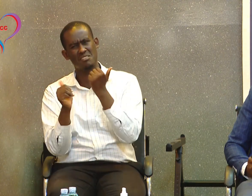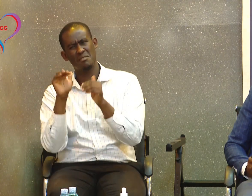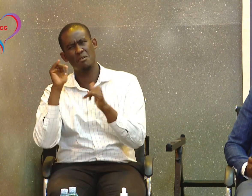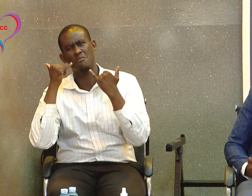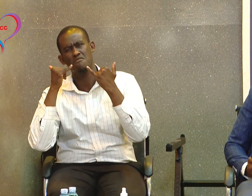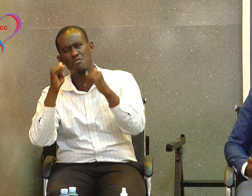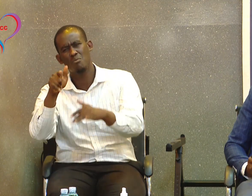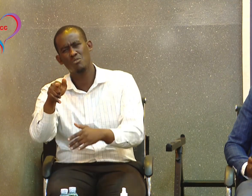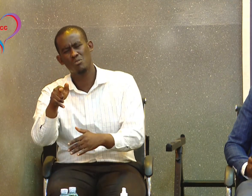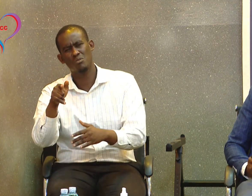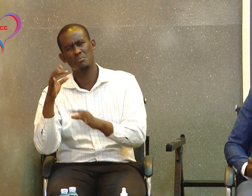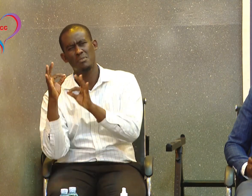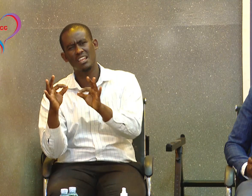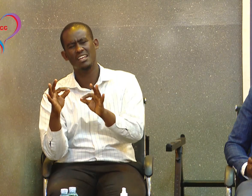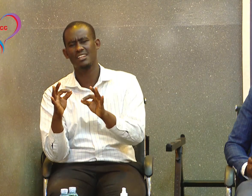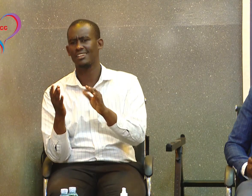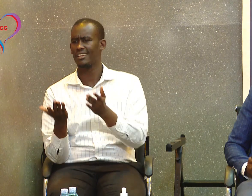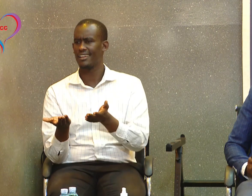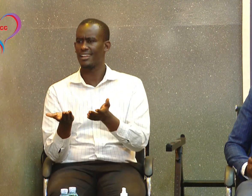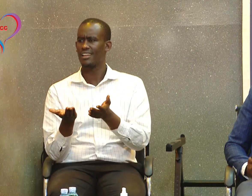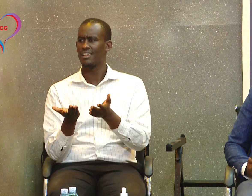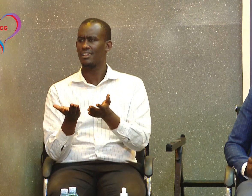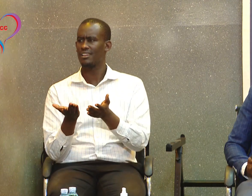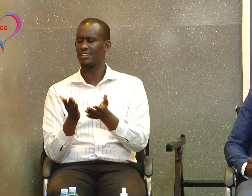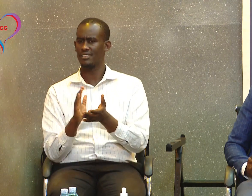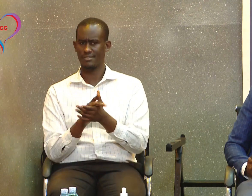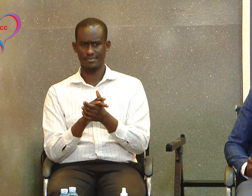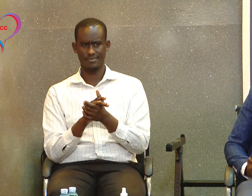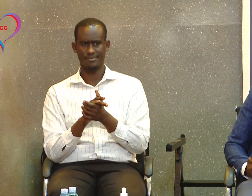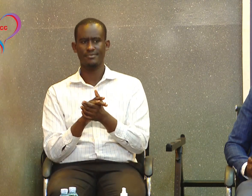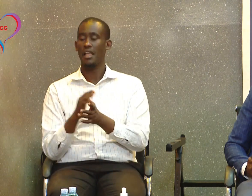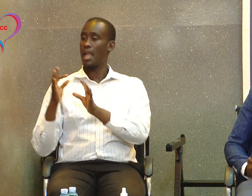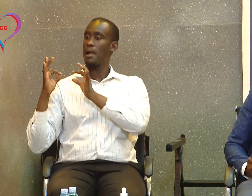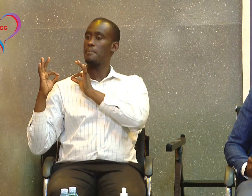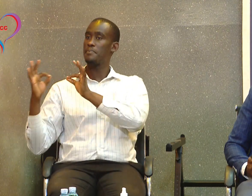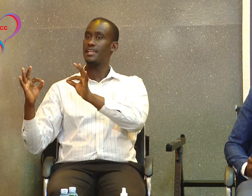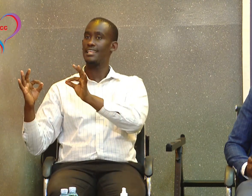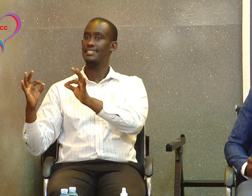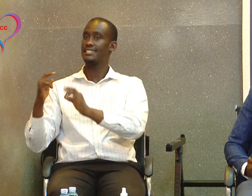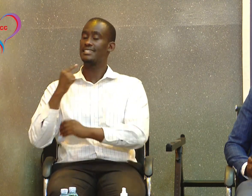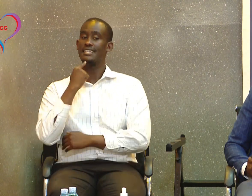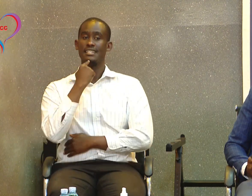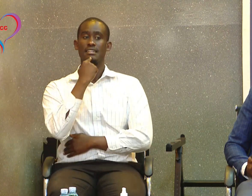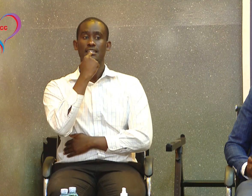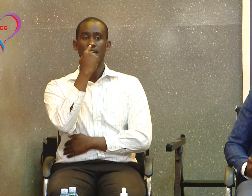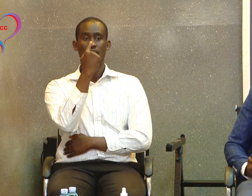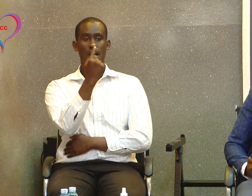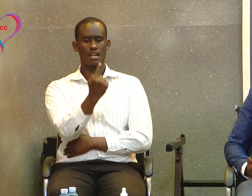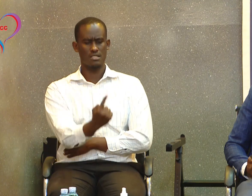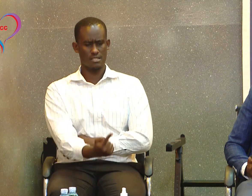bubwo nanti ki abalala be bakikubulidde. Then Pilate answered in a way